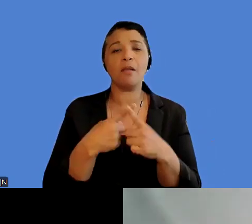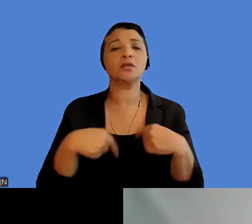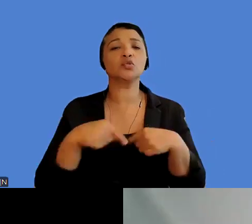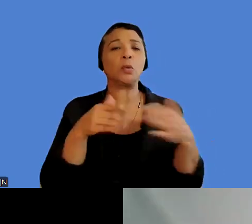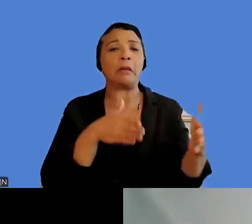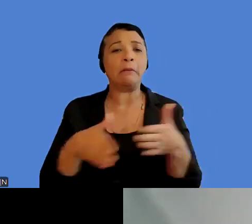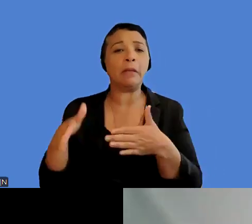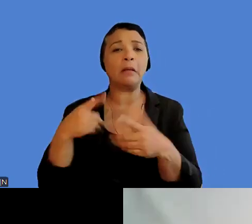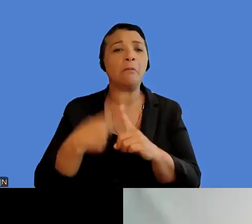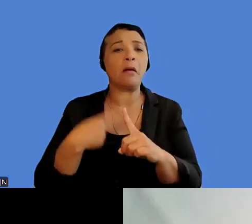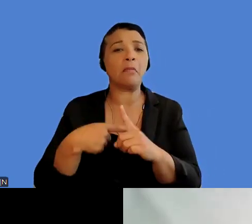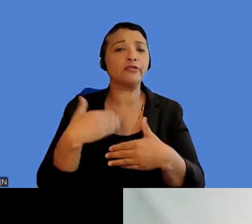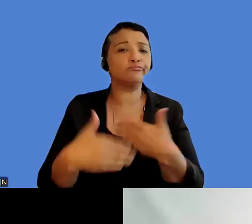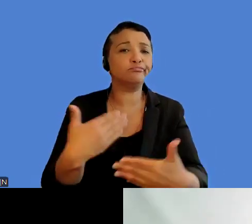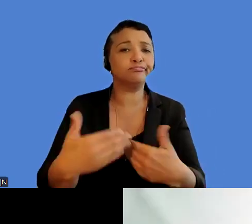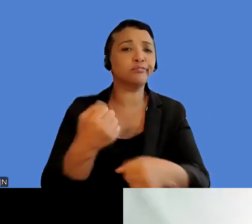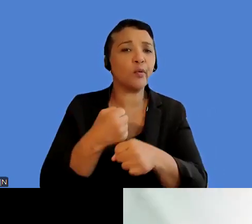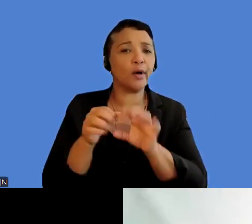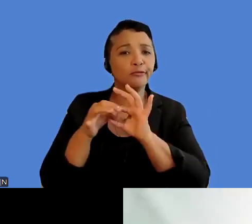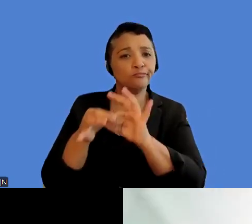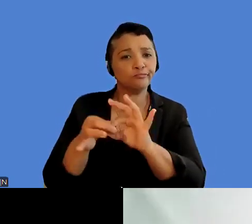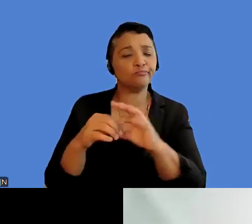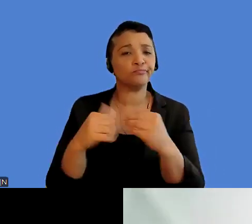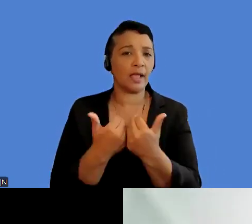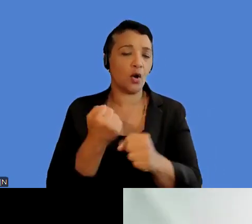the coming months to engage them.